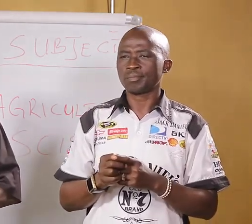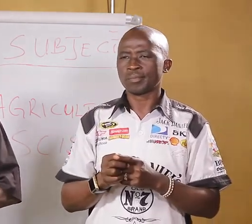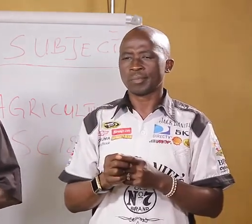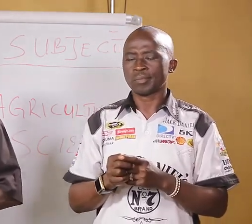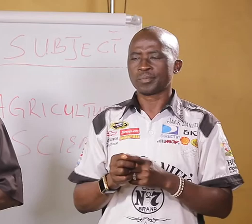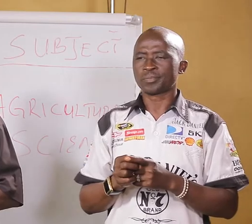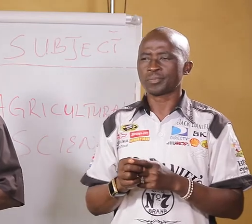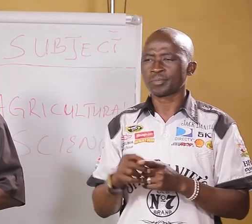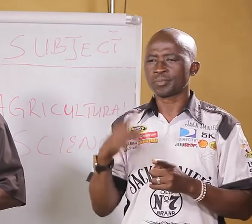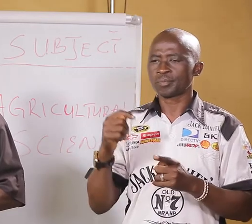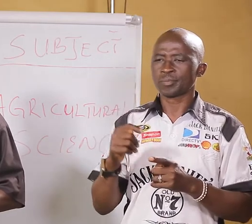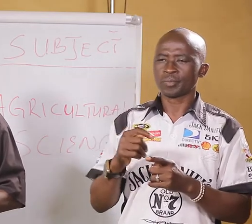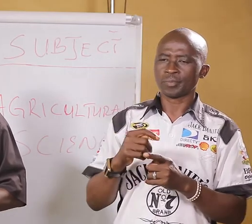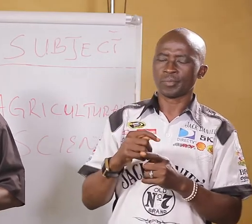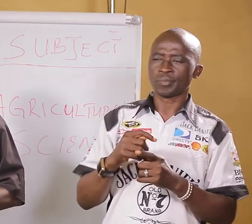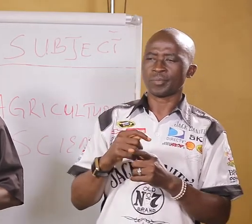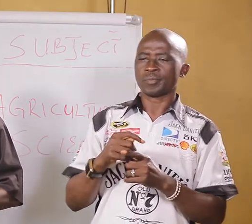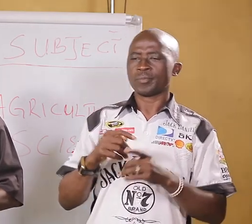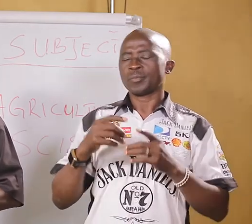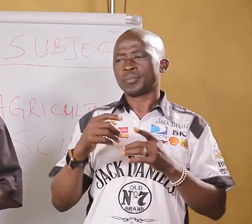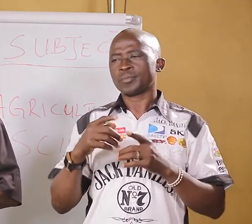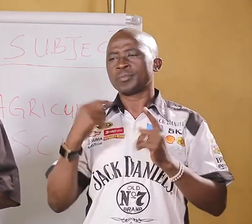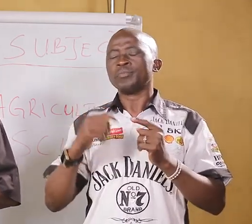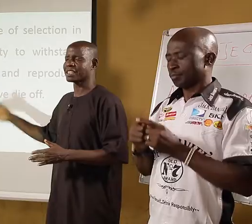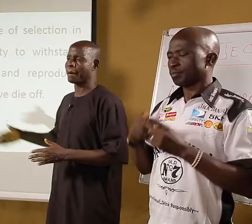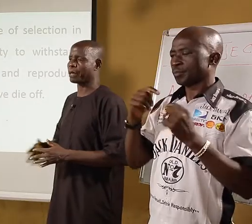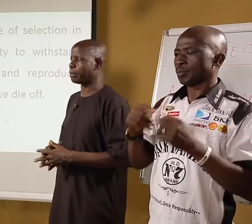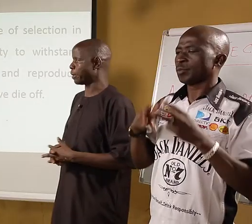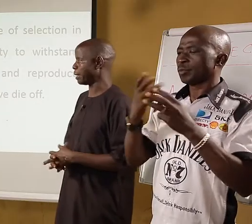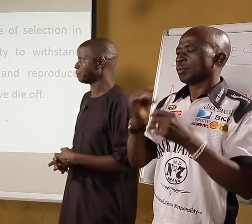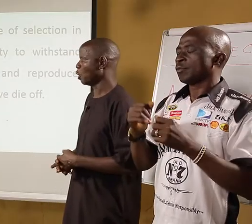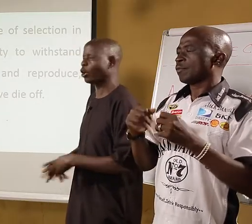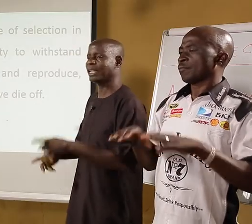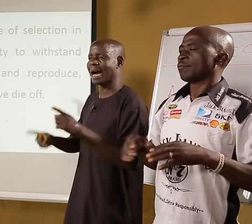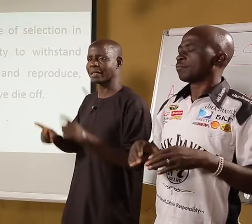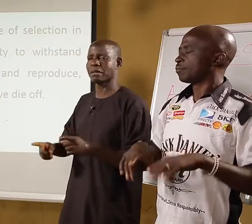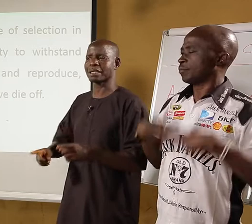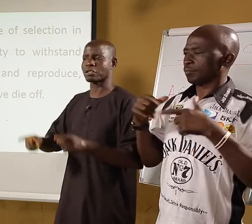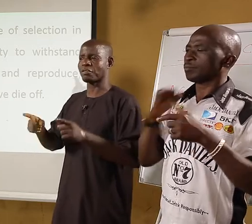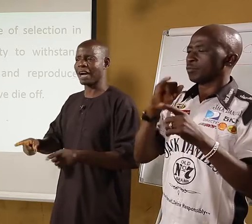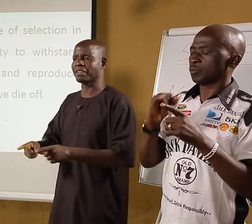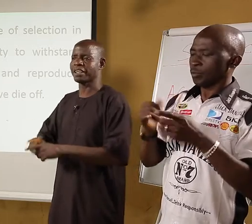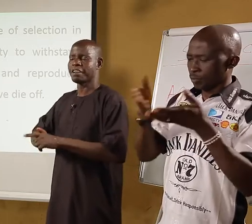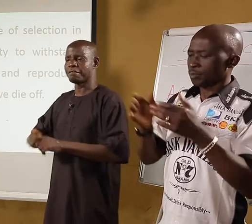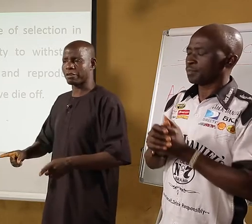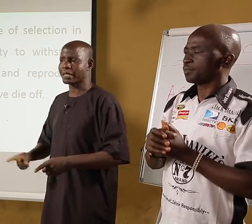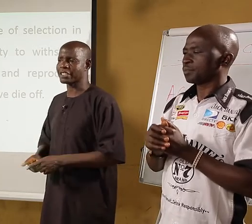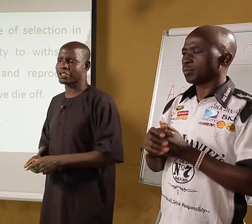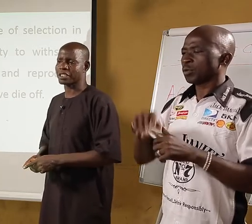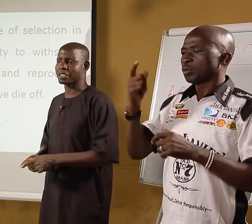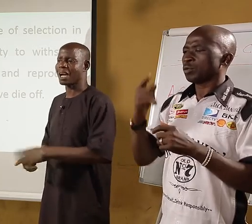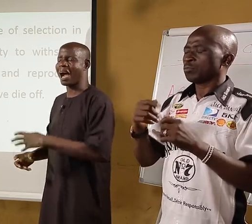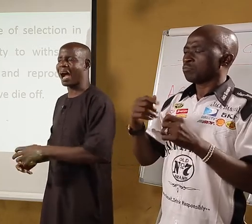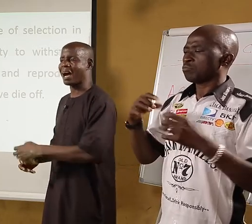In other words, the principles of survival of the fittest is applicable here. Only animals that survive the